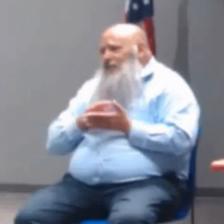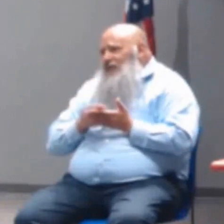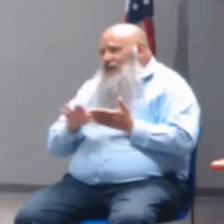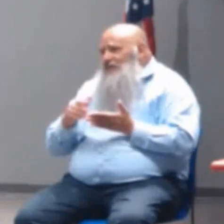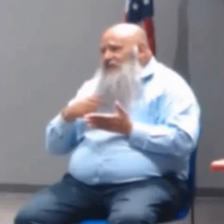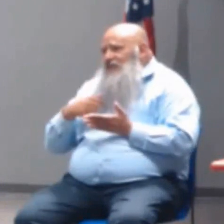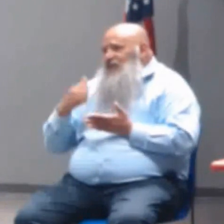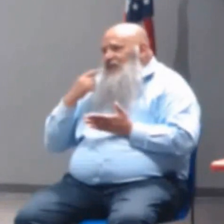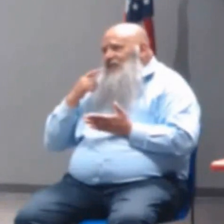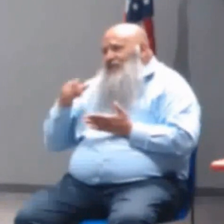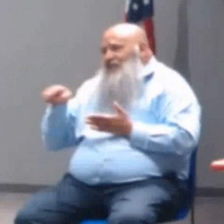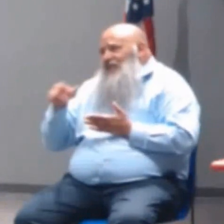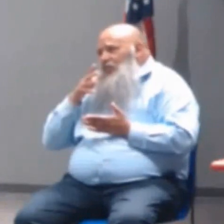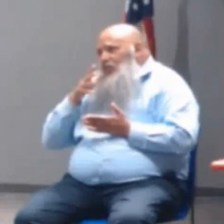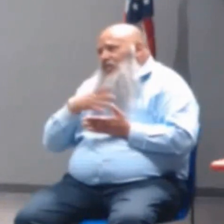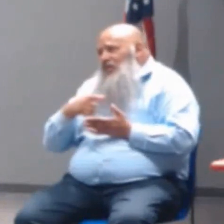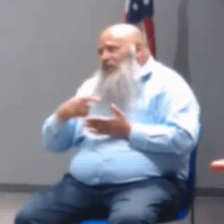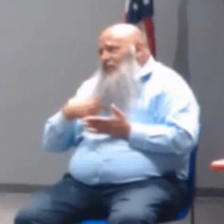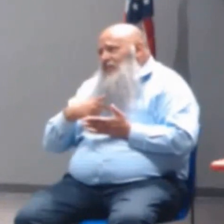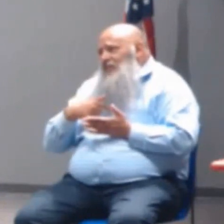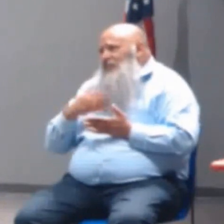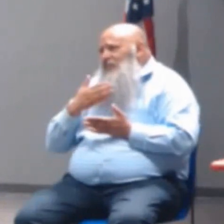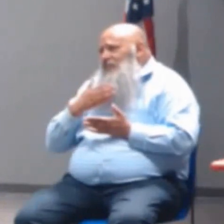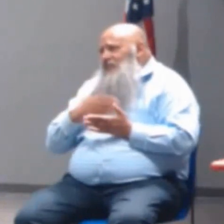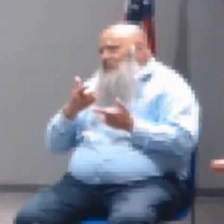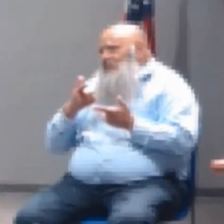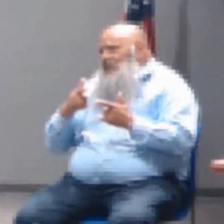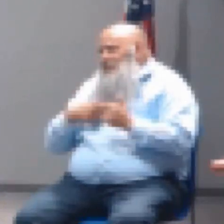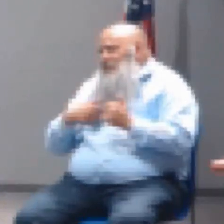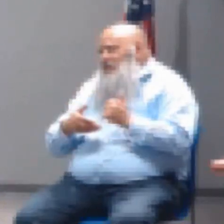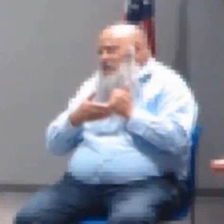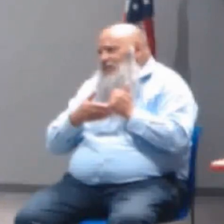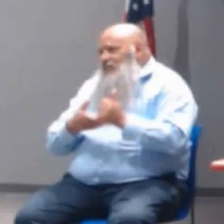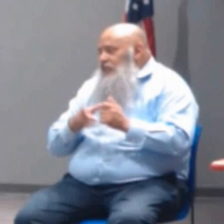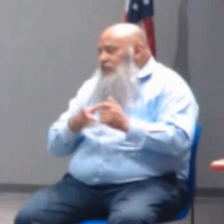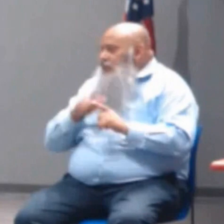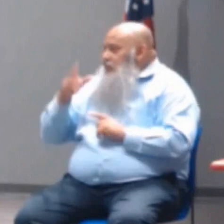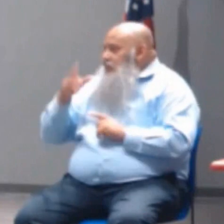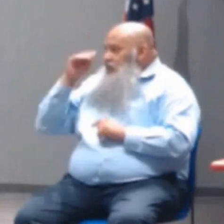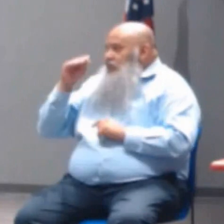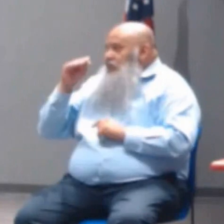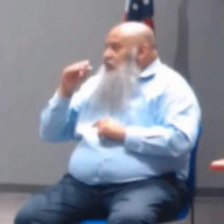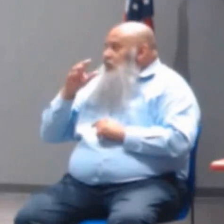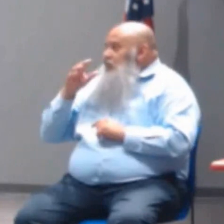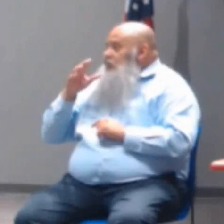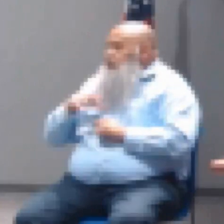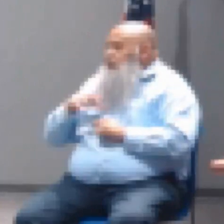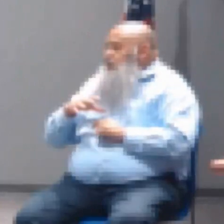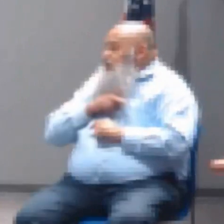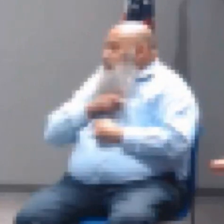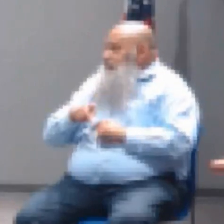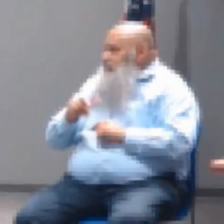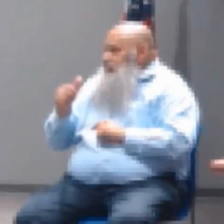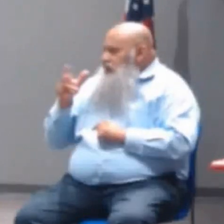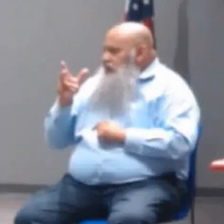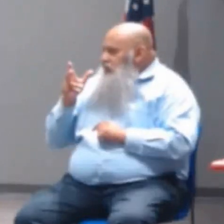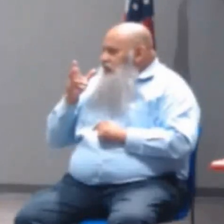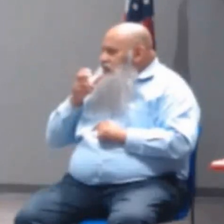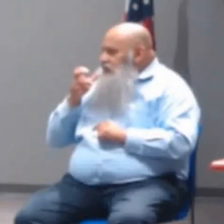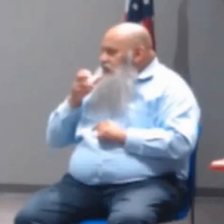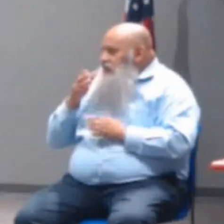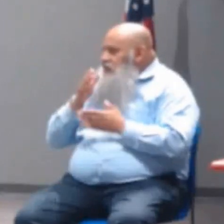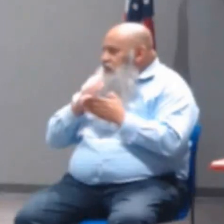And I think they'll like me. Please let me help." But the prince wouldn't listen. And some